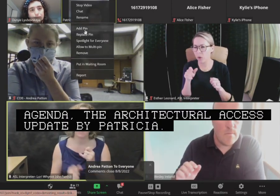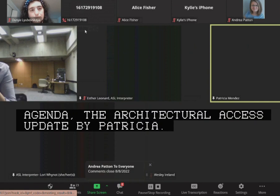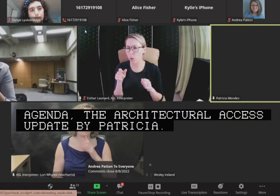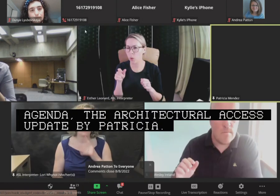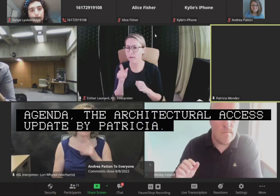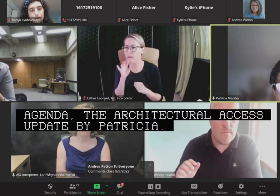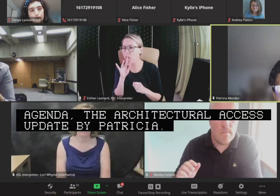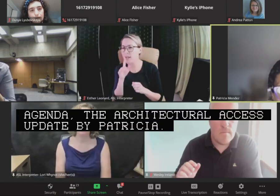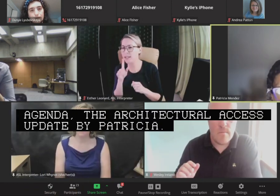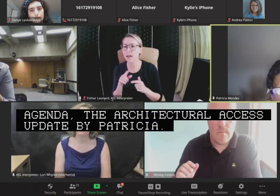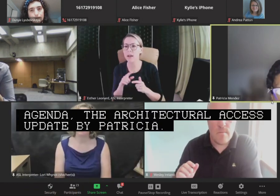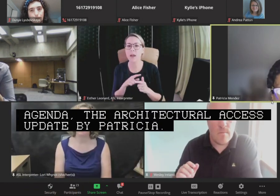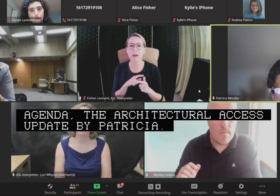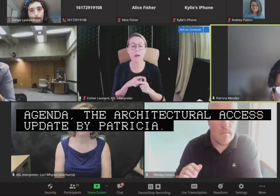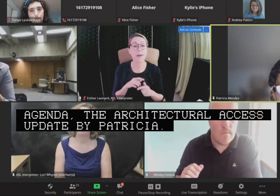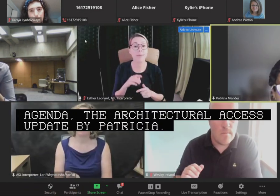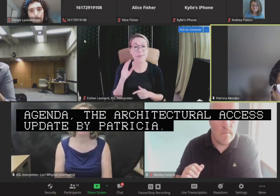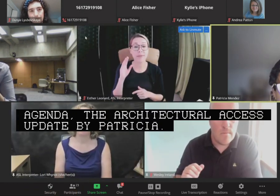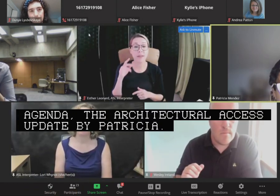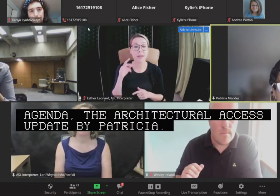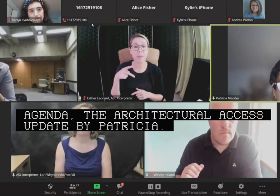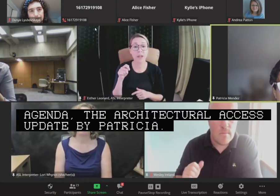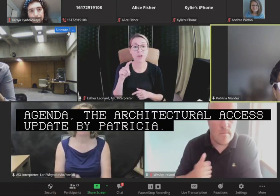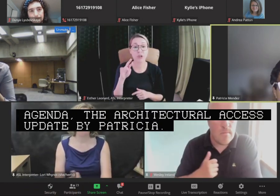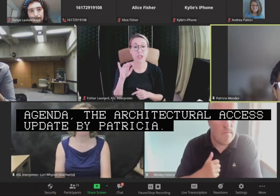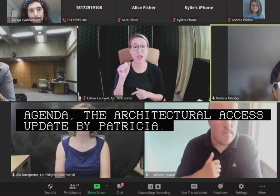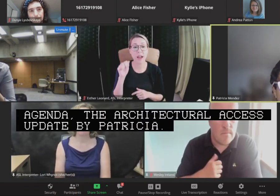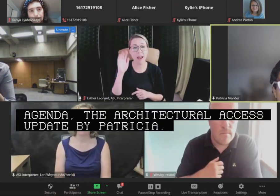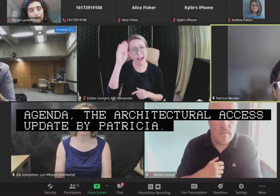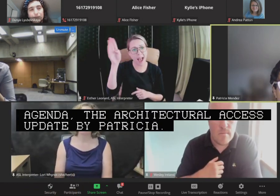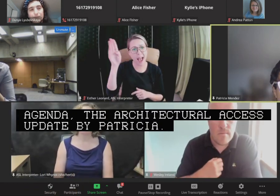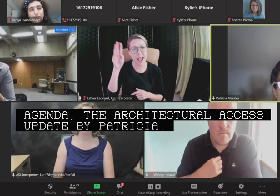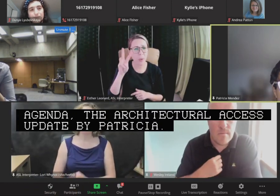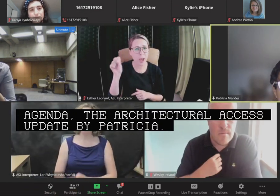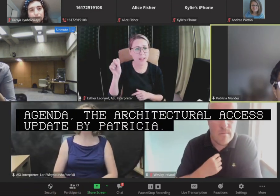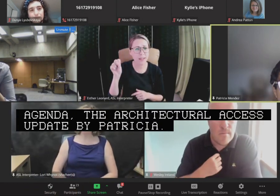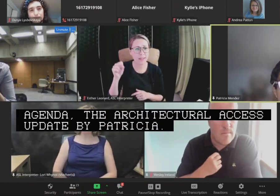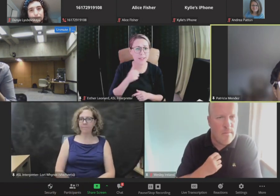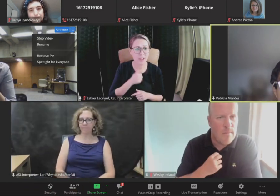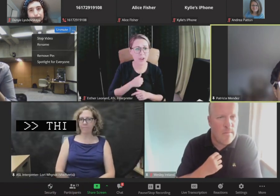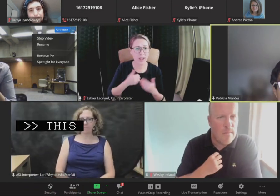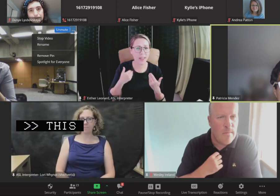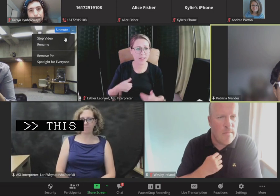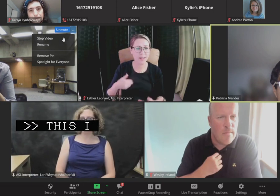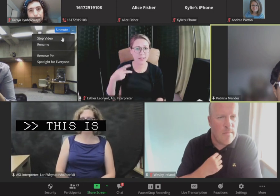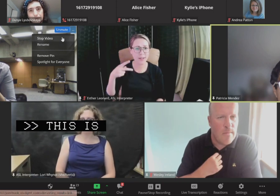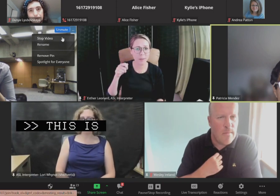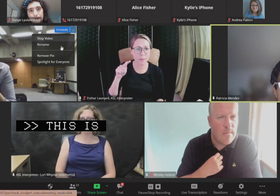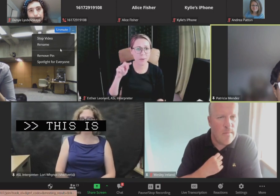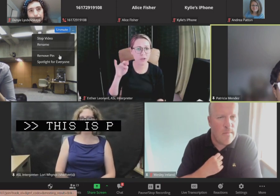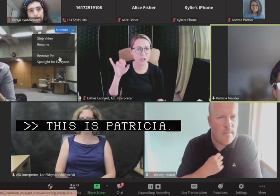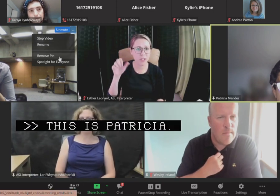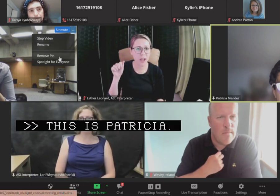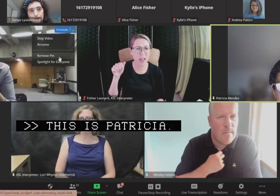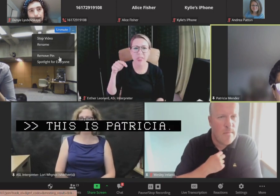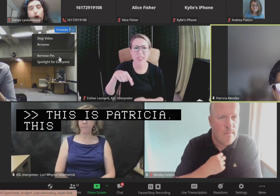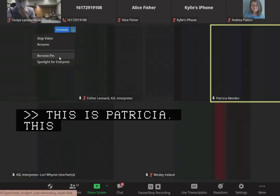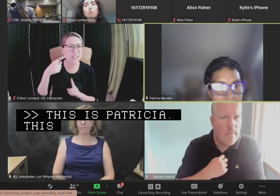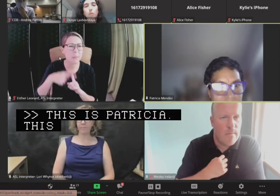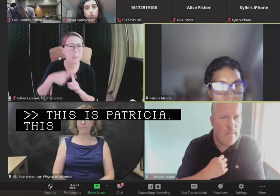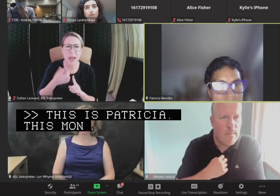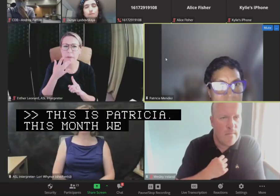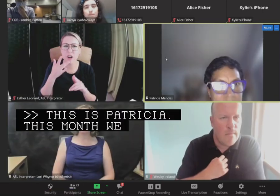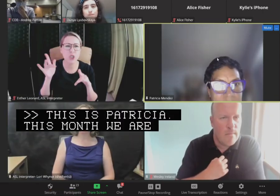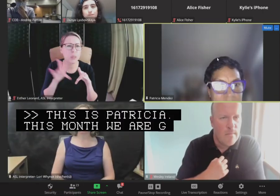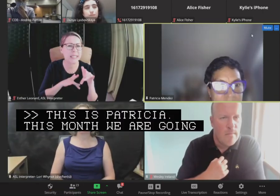Hey, Gary. Hi, Wes. This is Patricia. This month, we were going to skip my report.